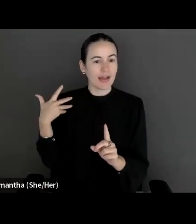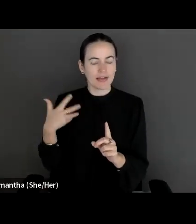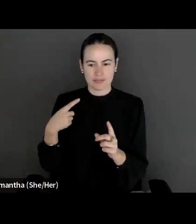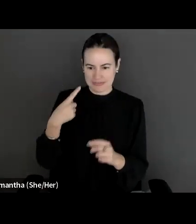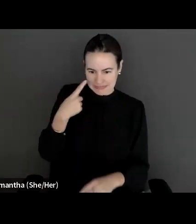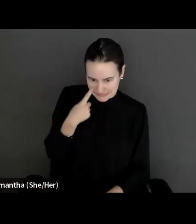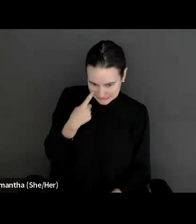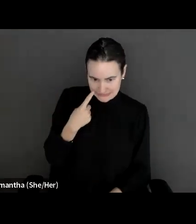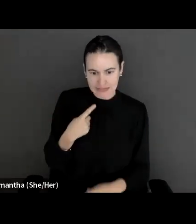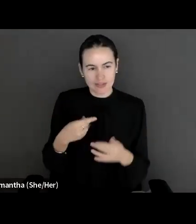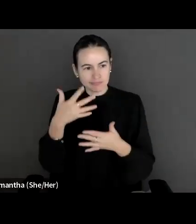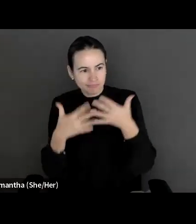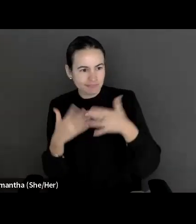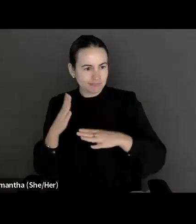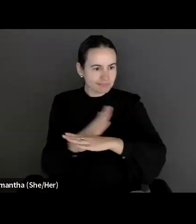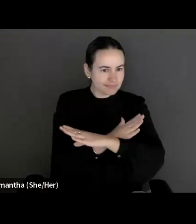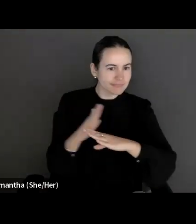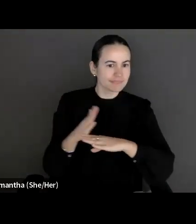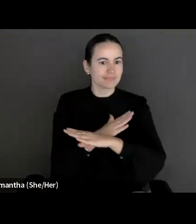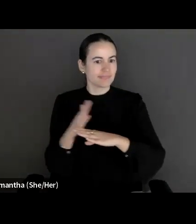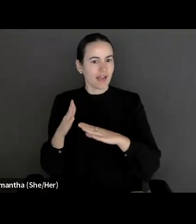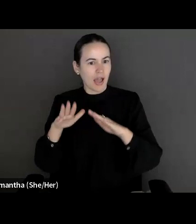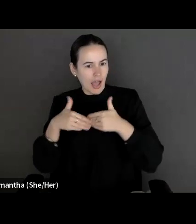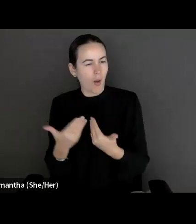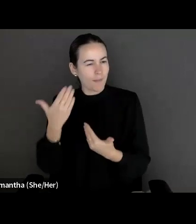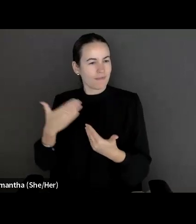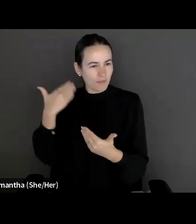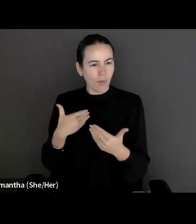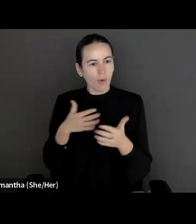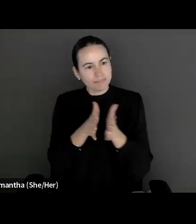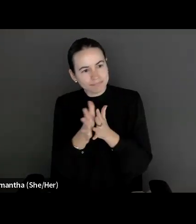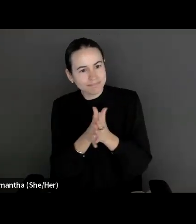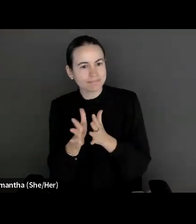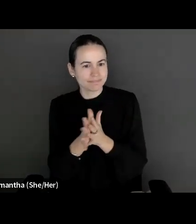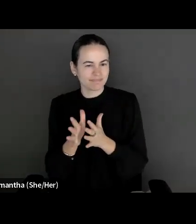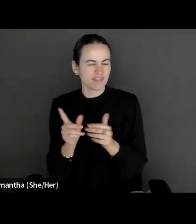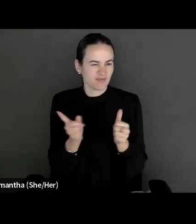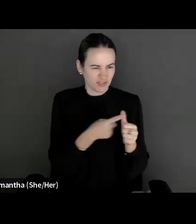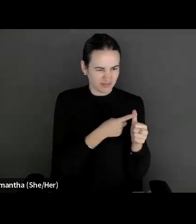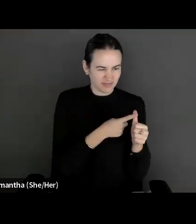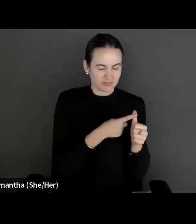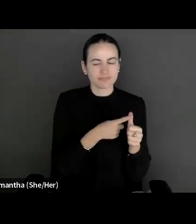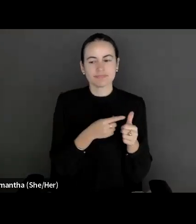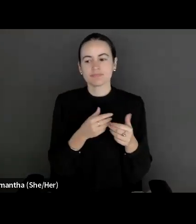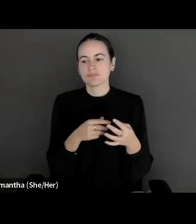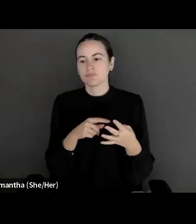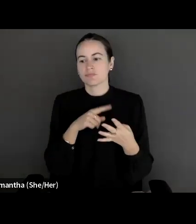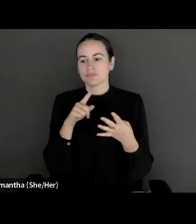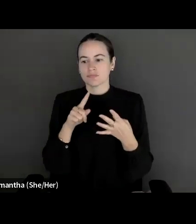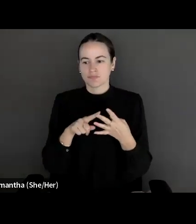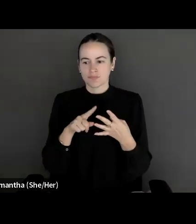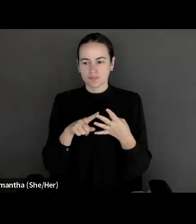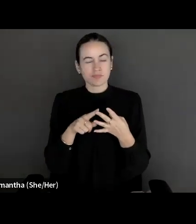the publication of this paper that I'm talking about today. And I will then go on to describe a corpus of studies that